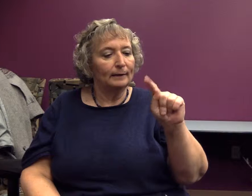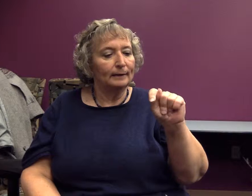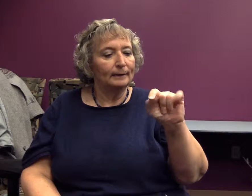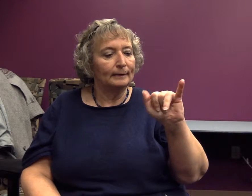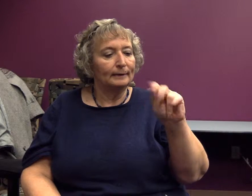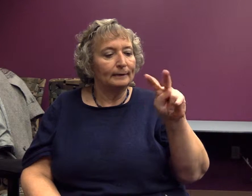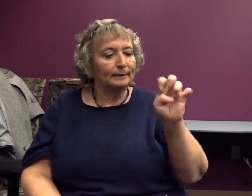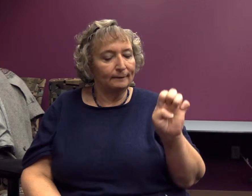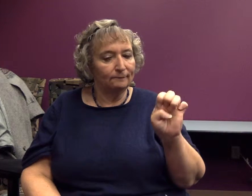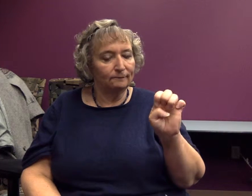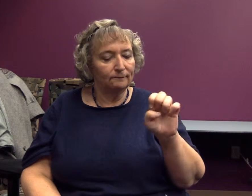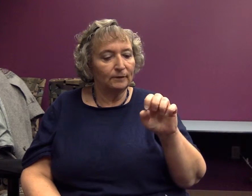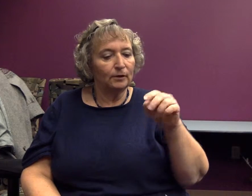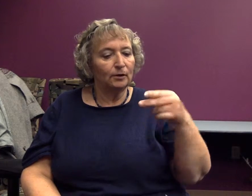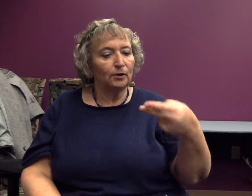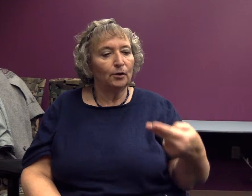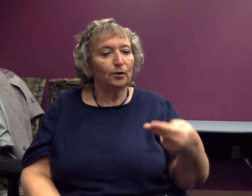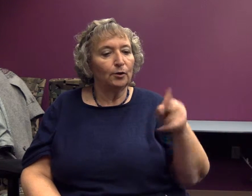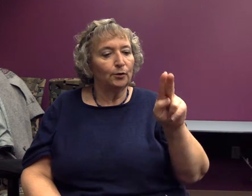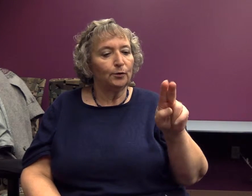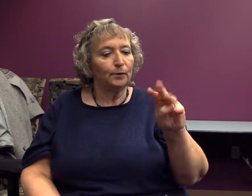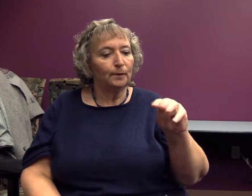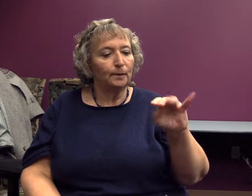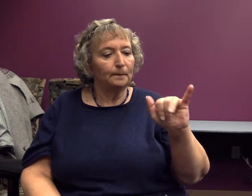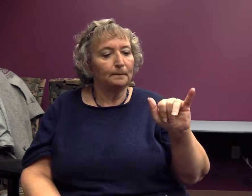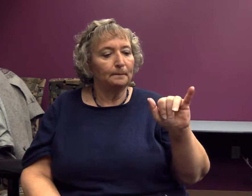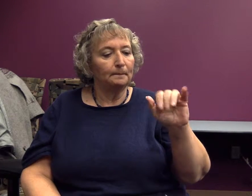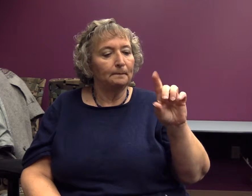air compared to how much you can actually hold. That's the psychrometer.